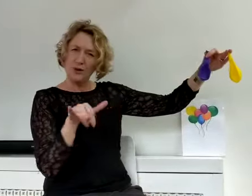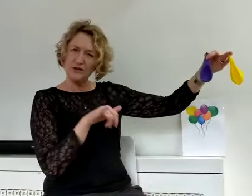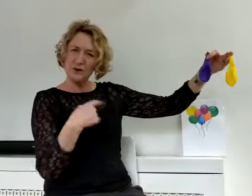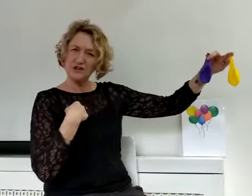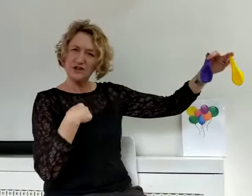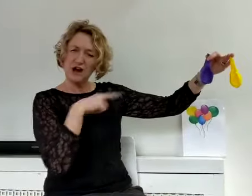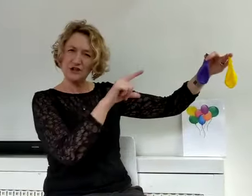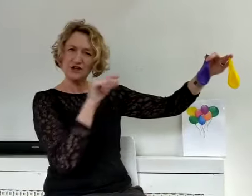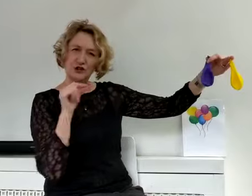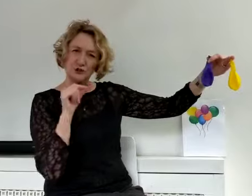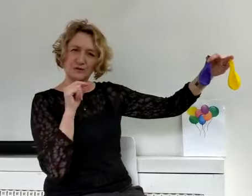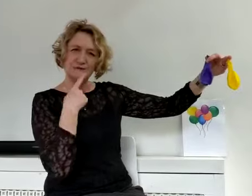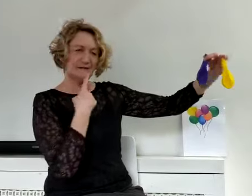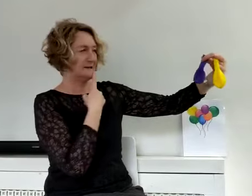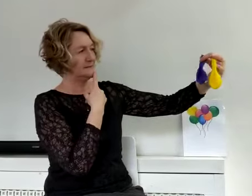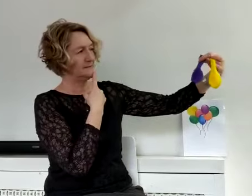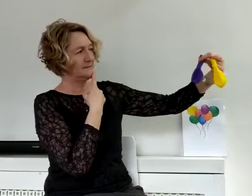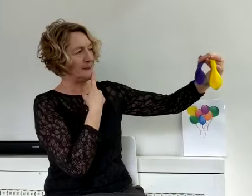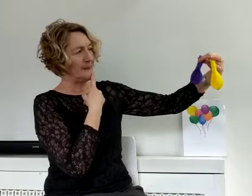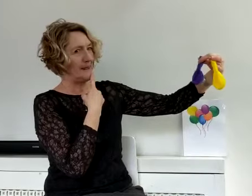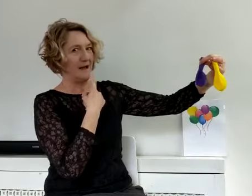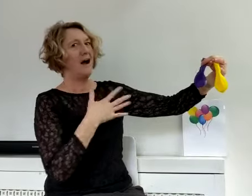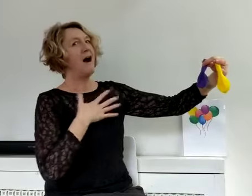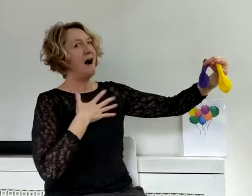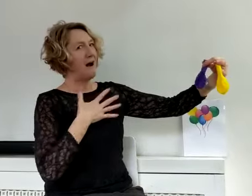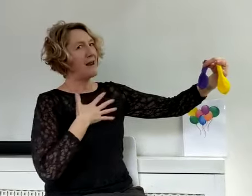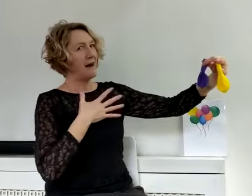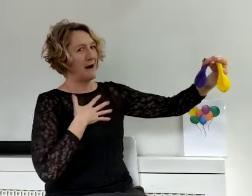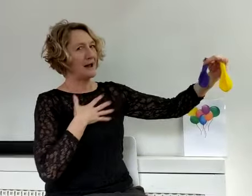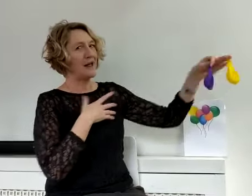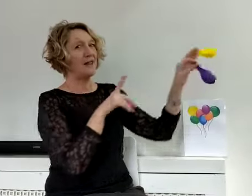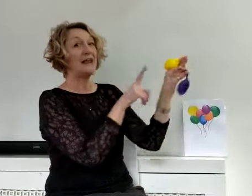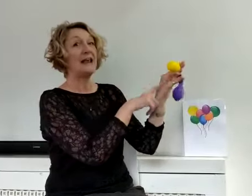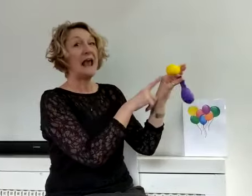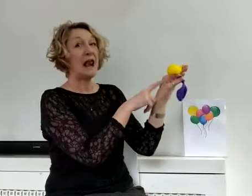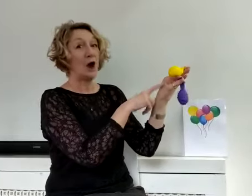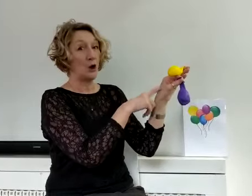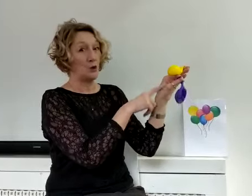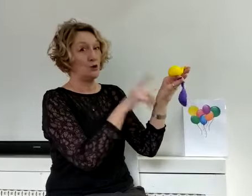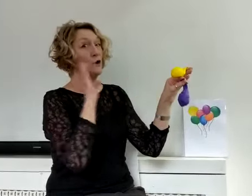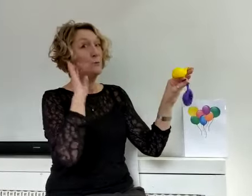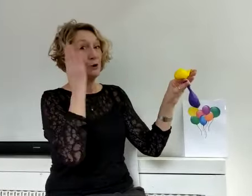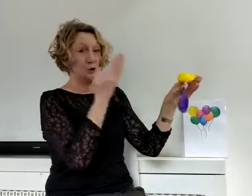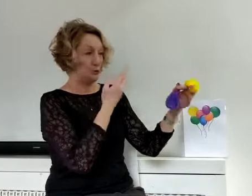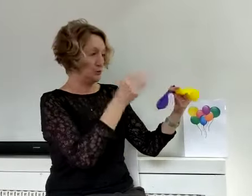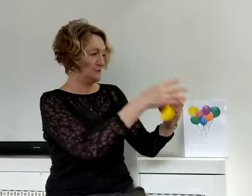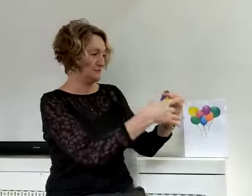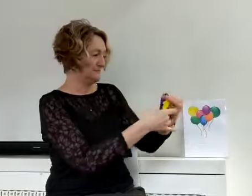Which one shall I choose? I like the yellow balloon.